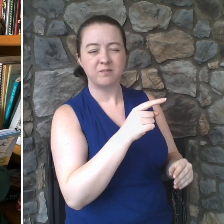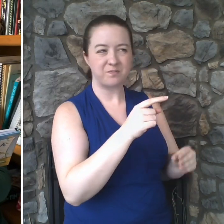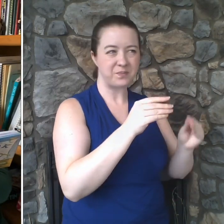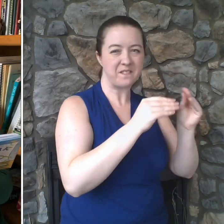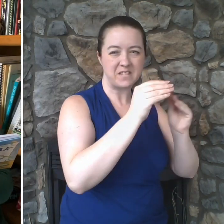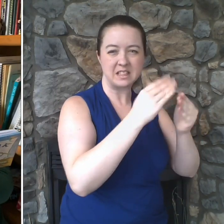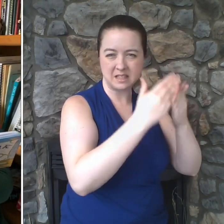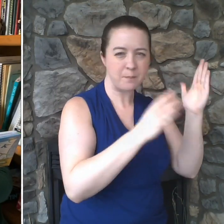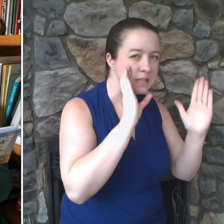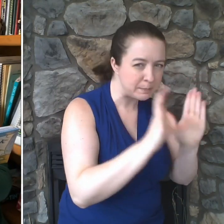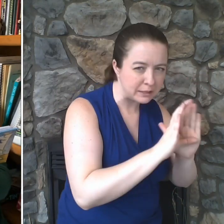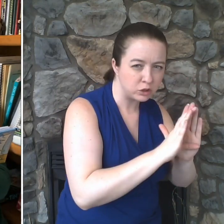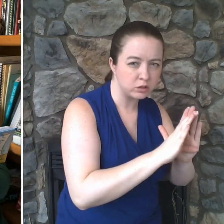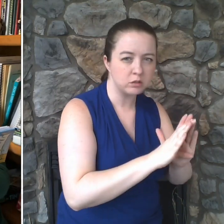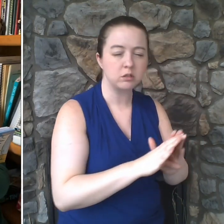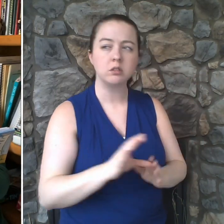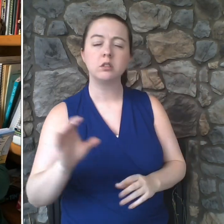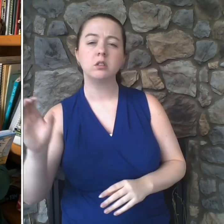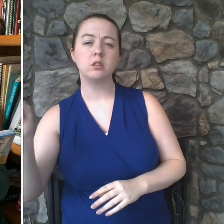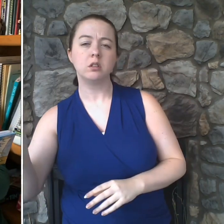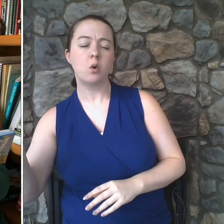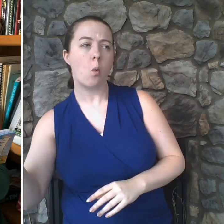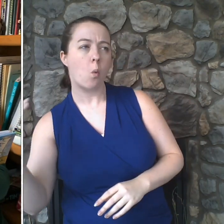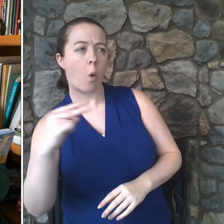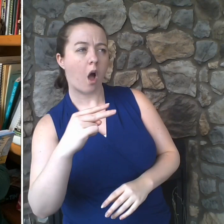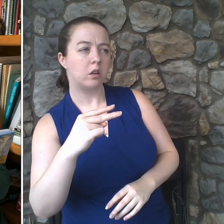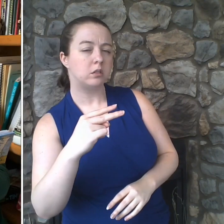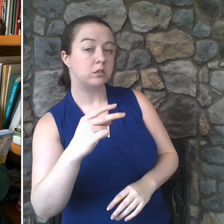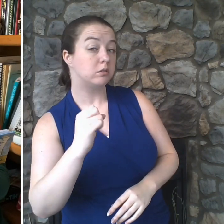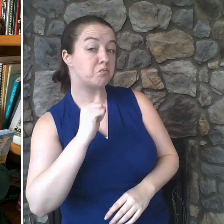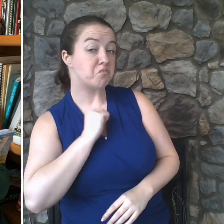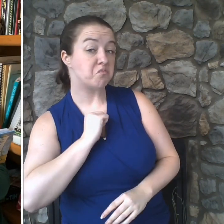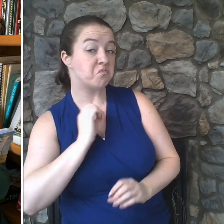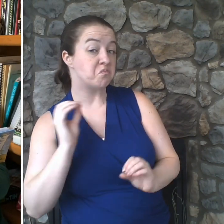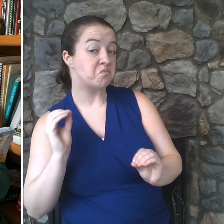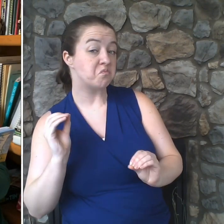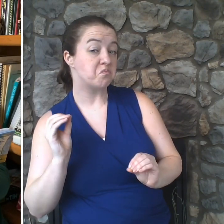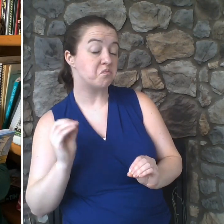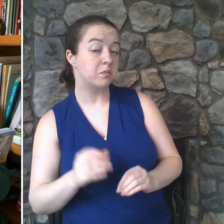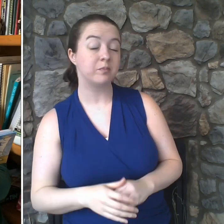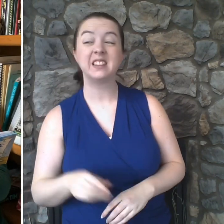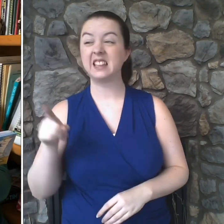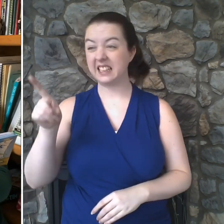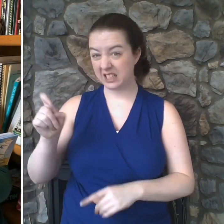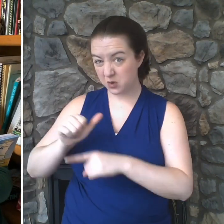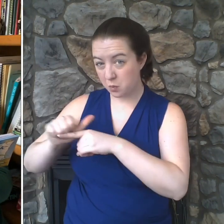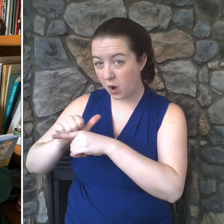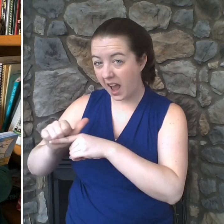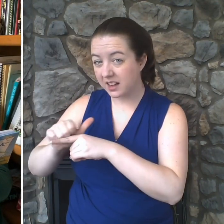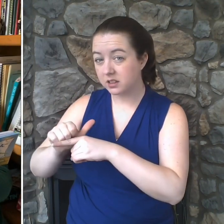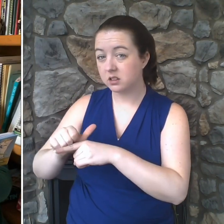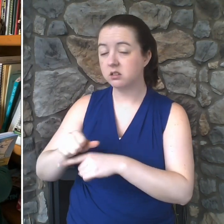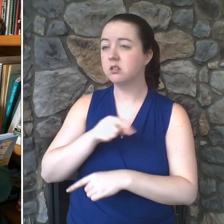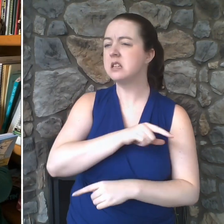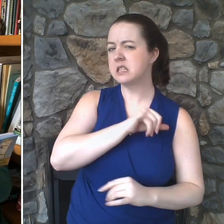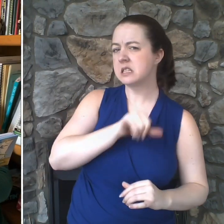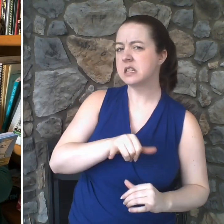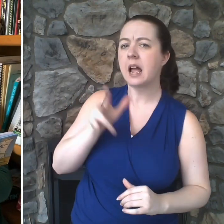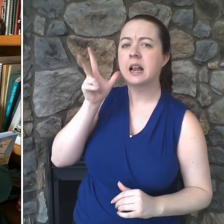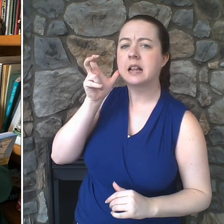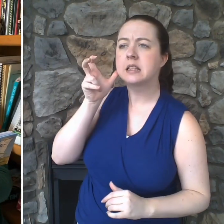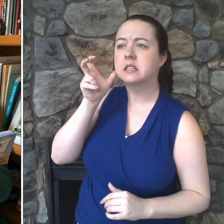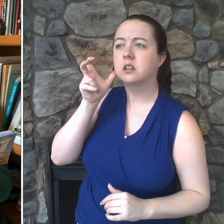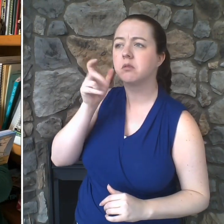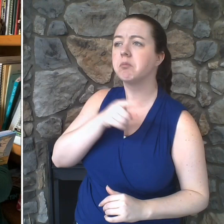few of his pictures. Squeak watched him, and he didn't cough once. Squeak needed to practice. Pip stayed and